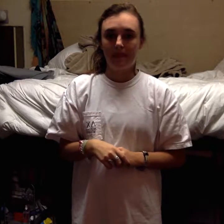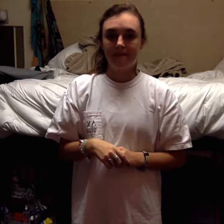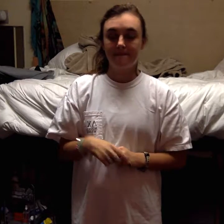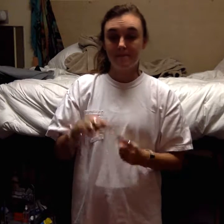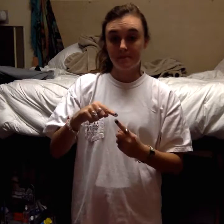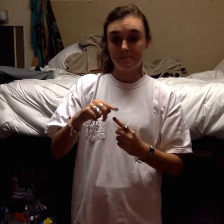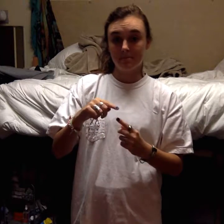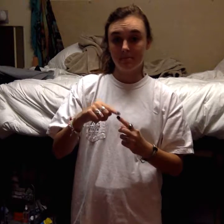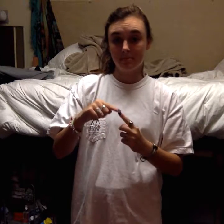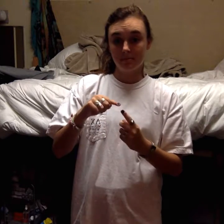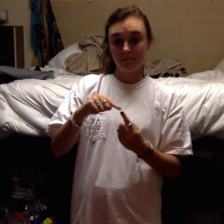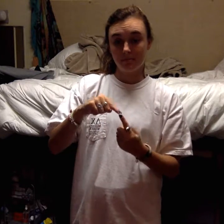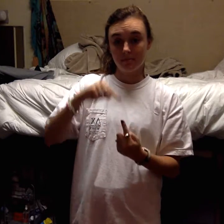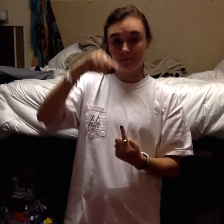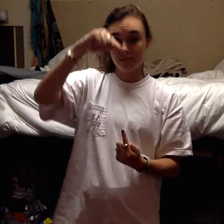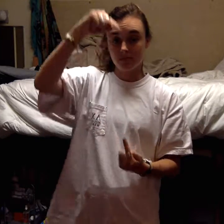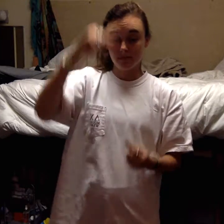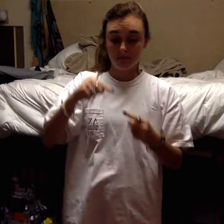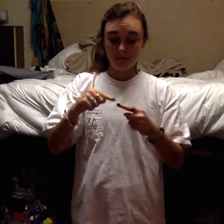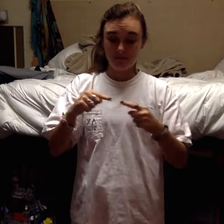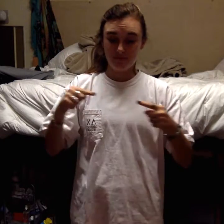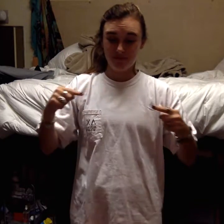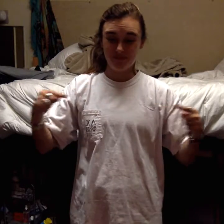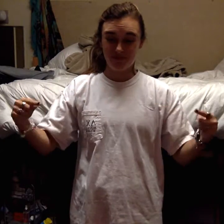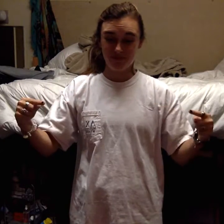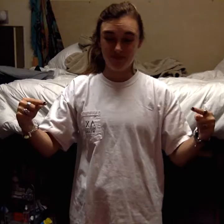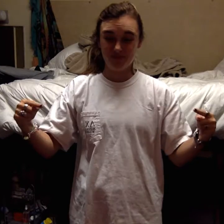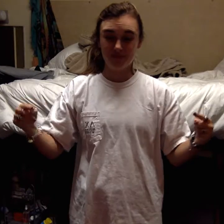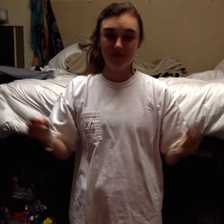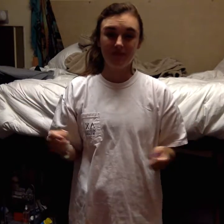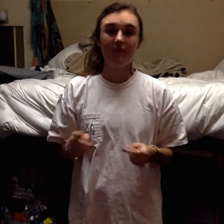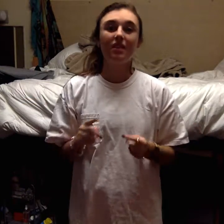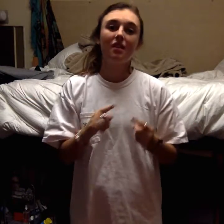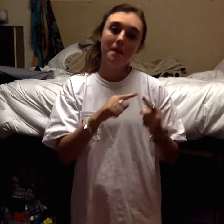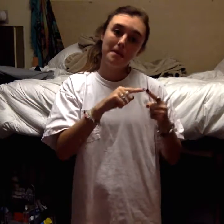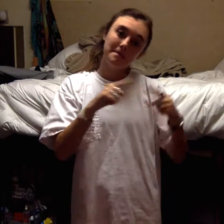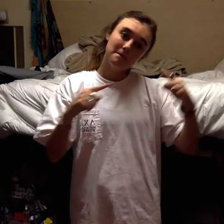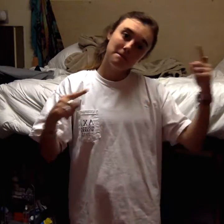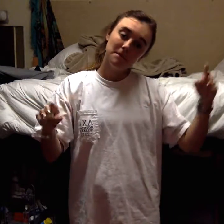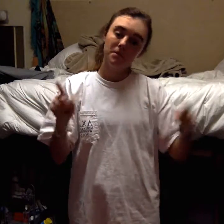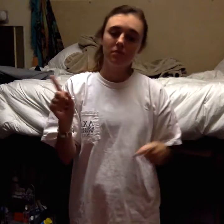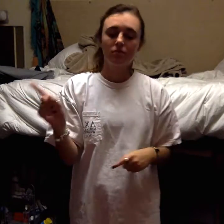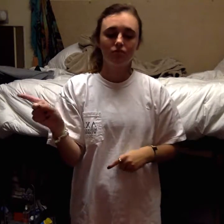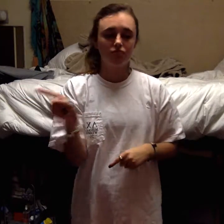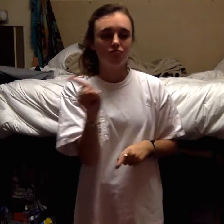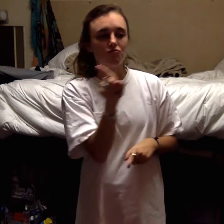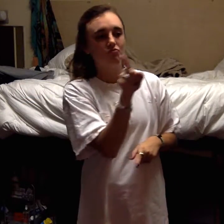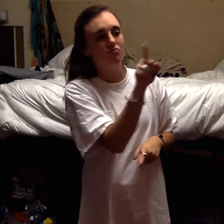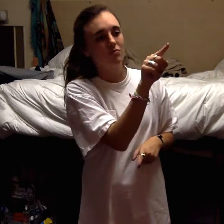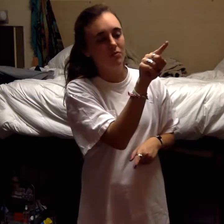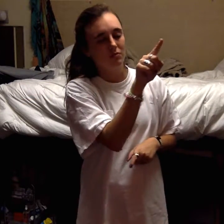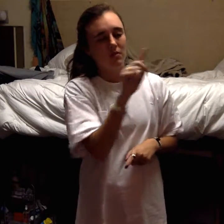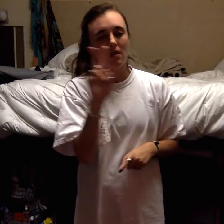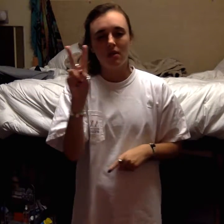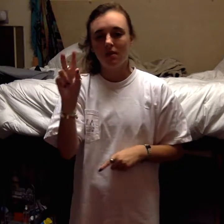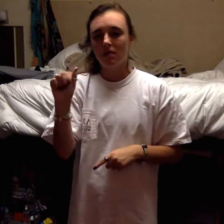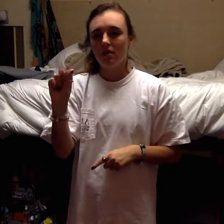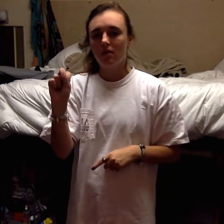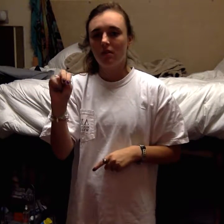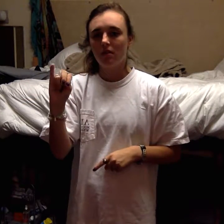point. I would kind of like to send you all home with a little tape message and put it in a tape recorder next to your bed, and all night long you'll hear me